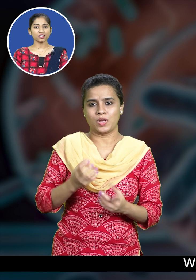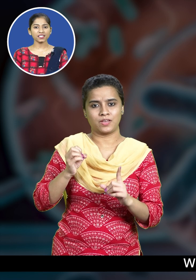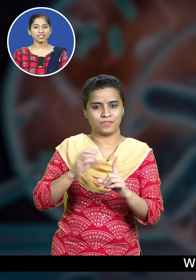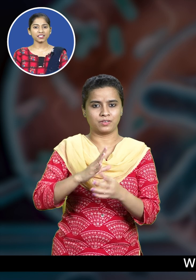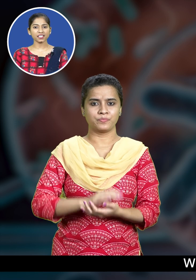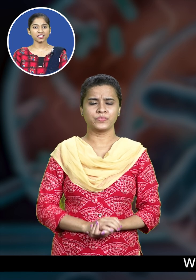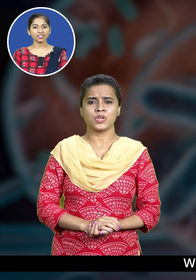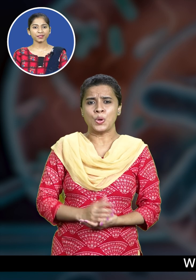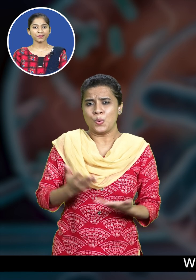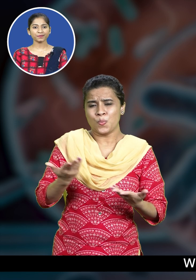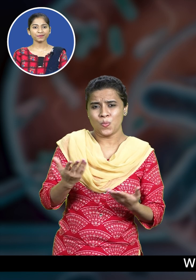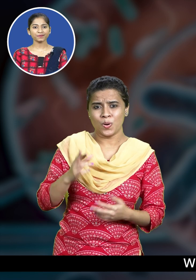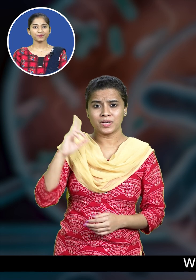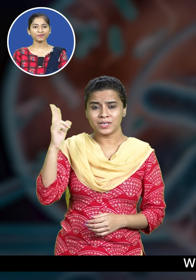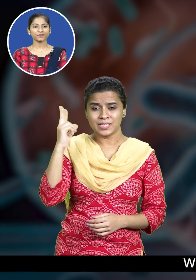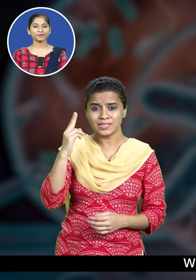What causes disease?